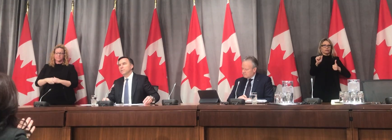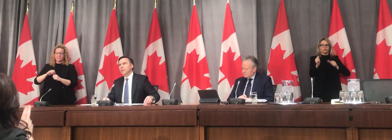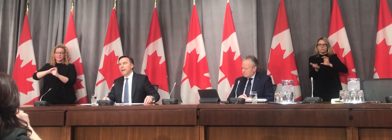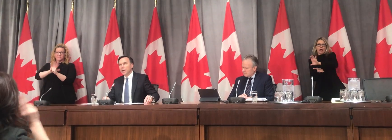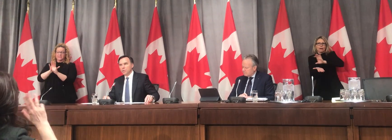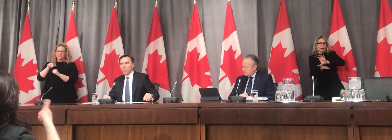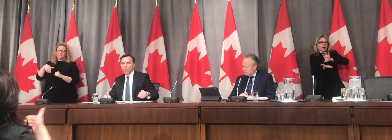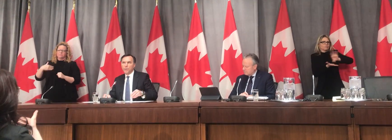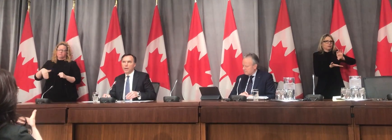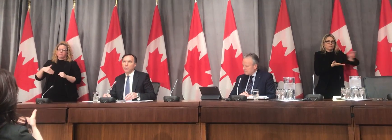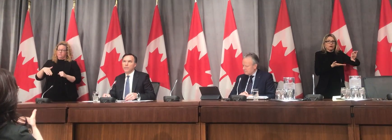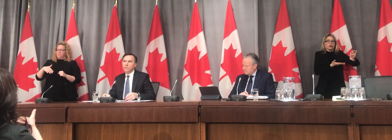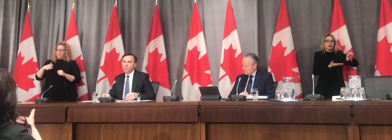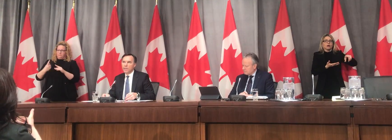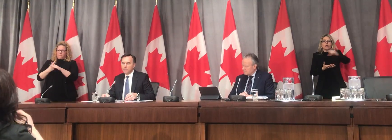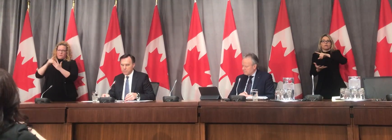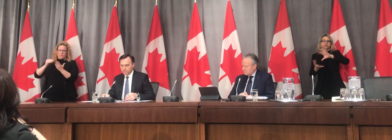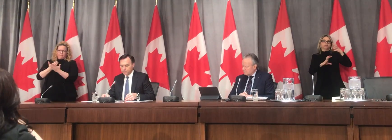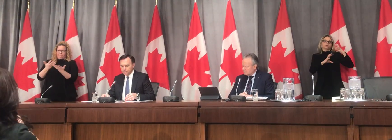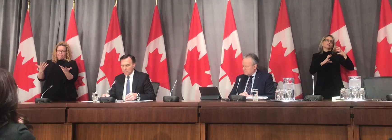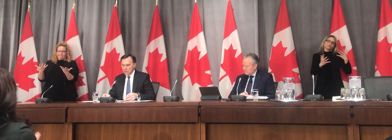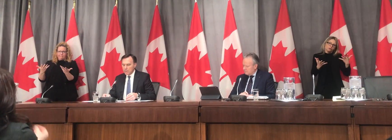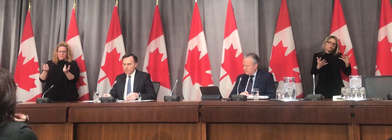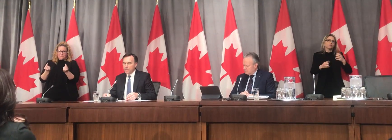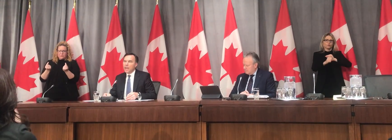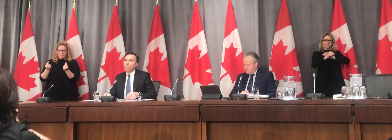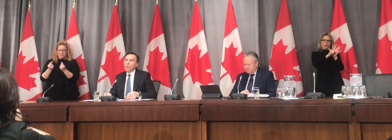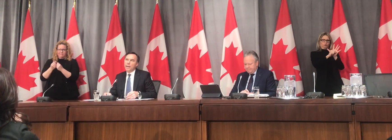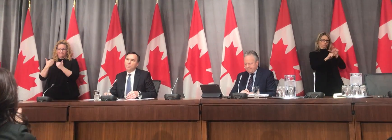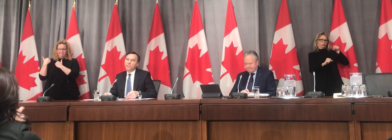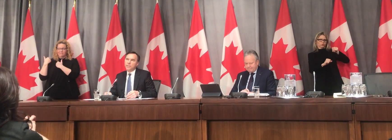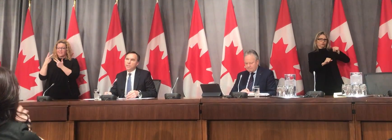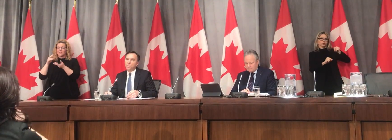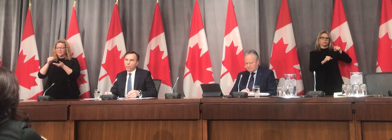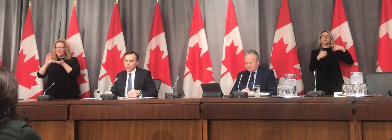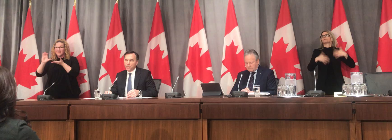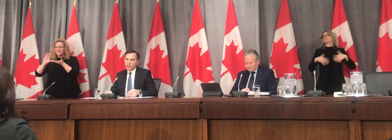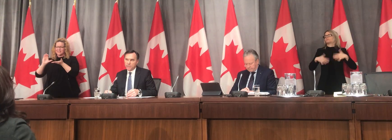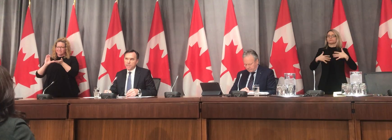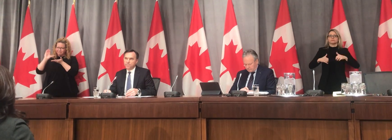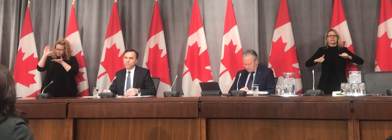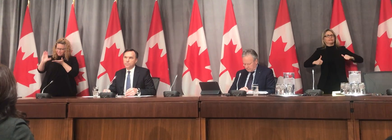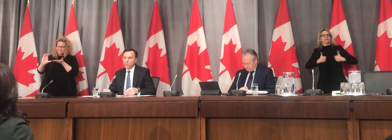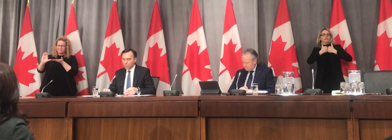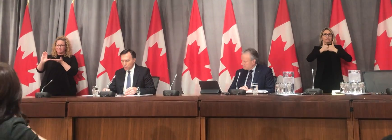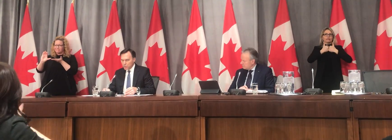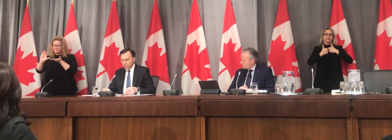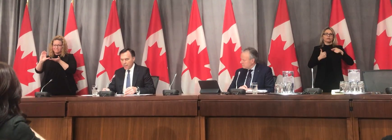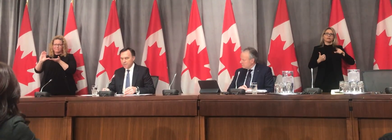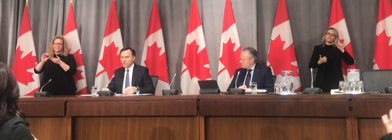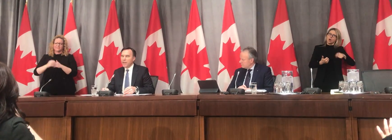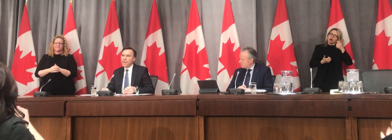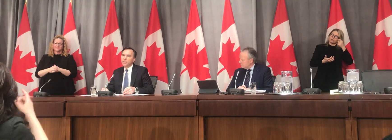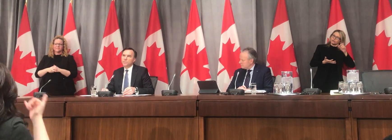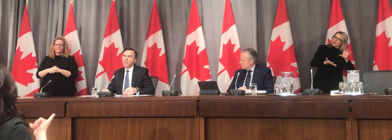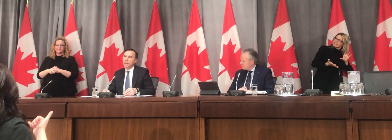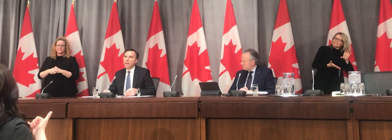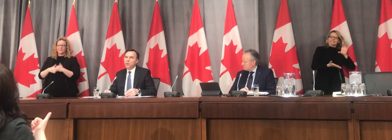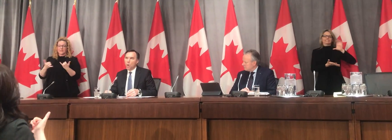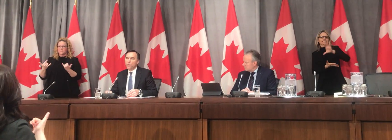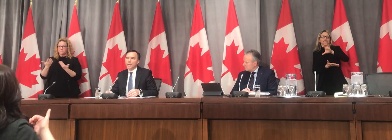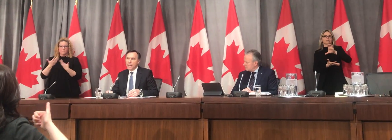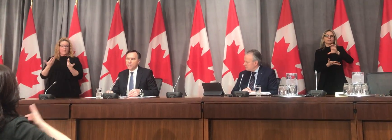that requires an extraordinary investment. Today we're announcing the first phase of